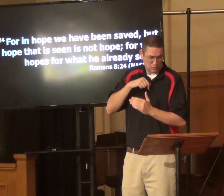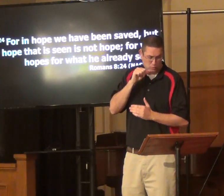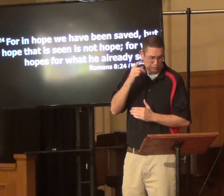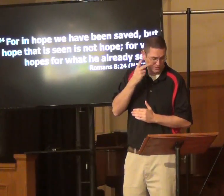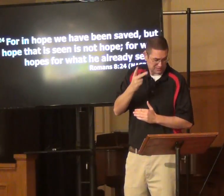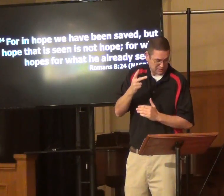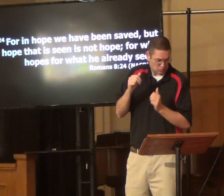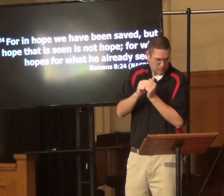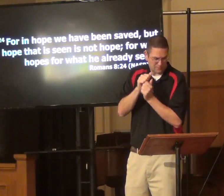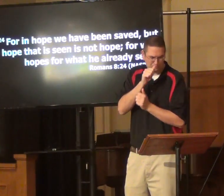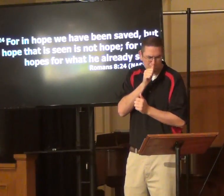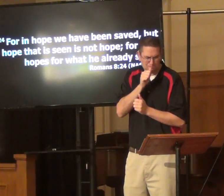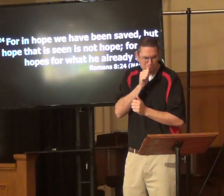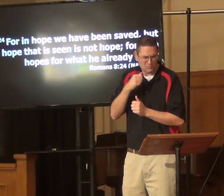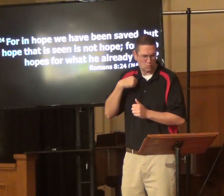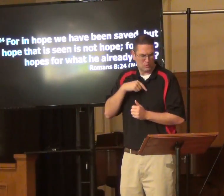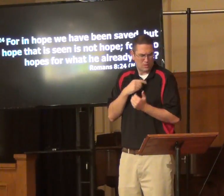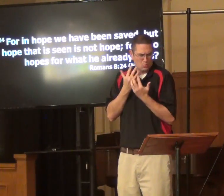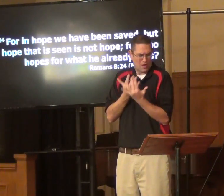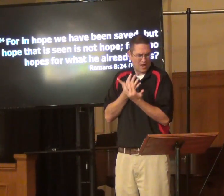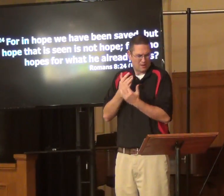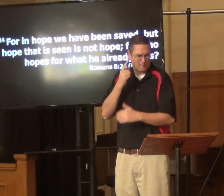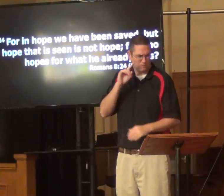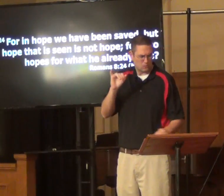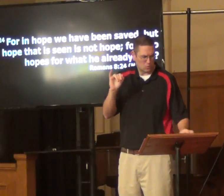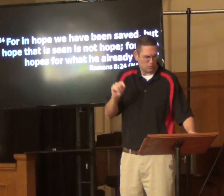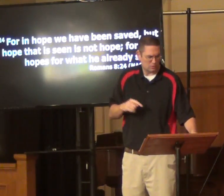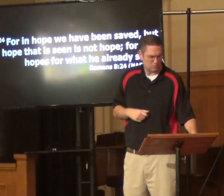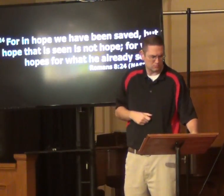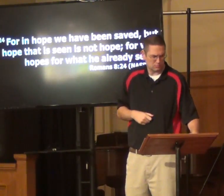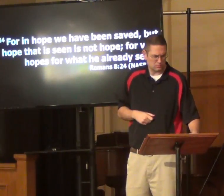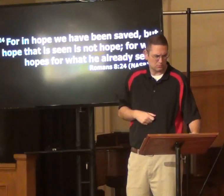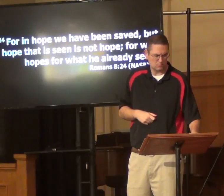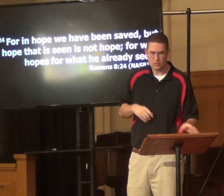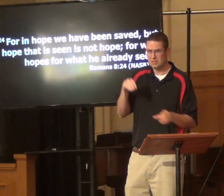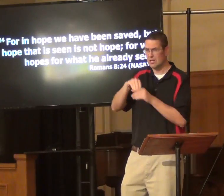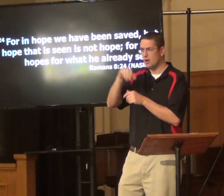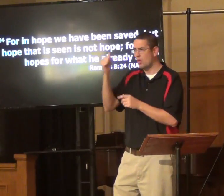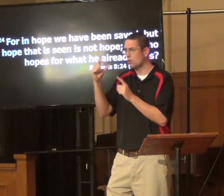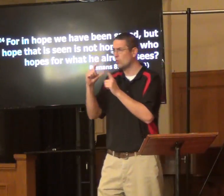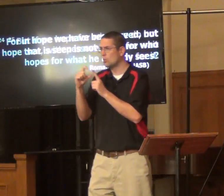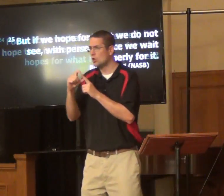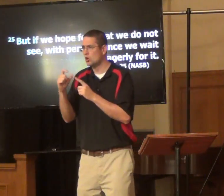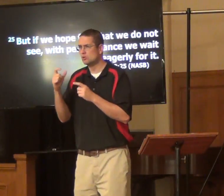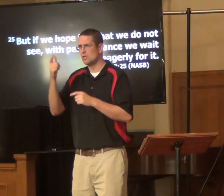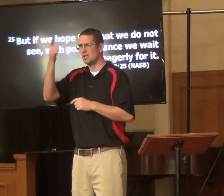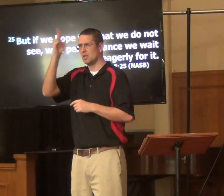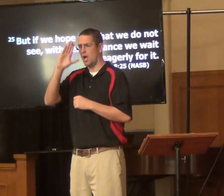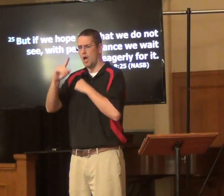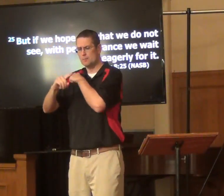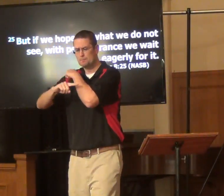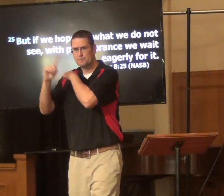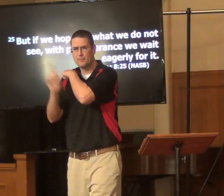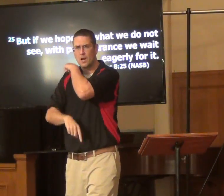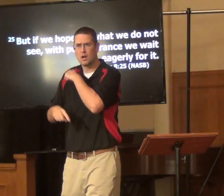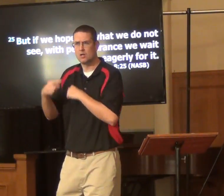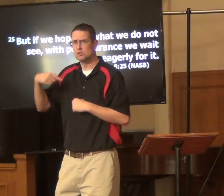For if we hope for what we do not see, we wait patiently for it. In other words, God